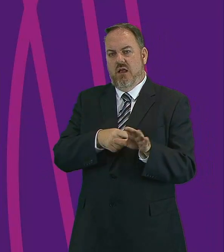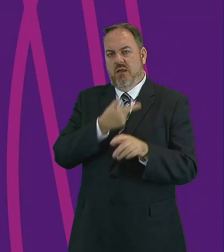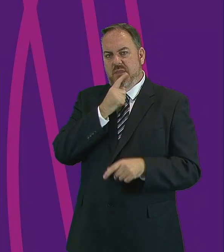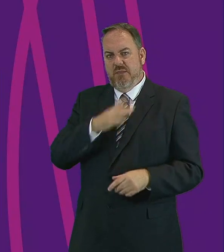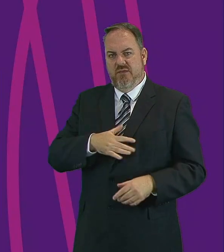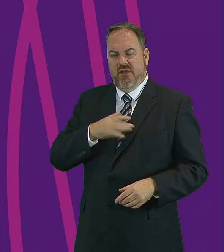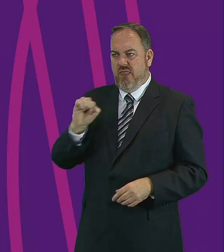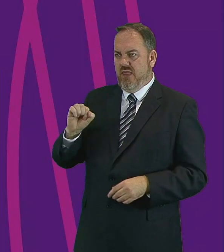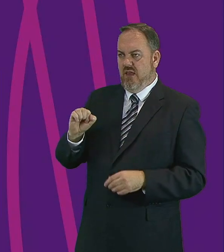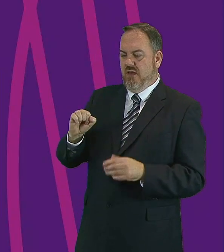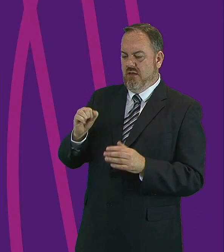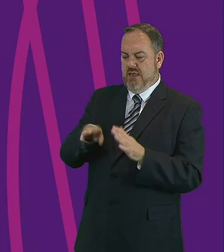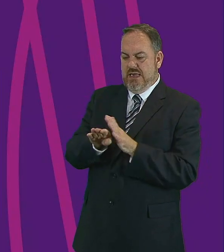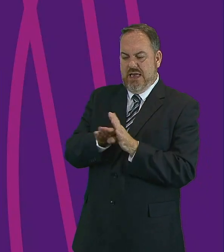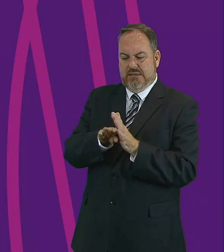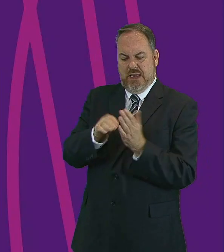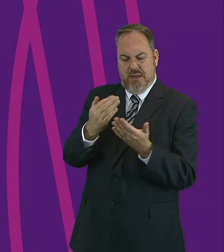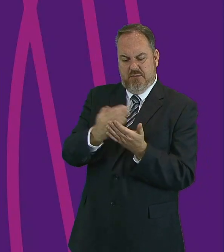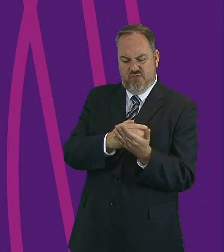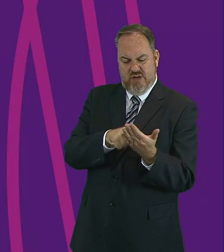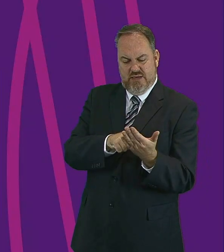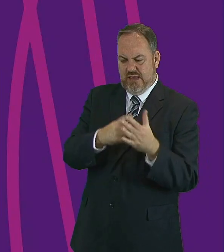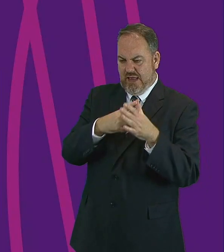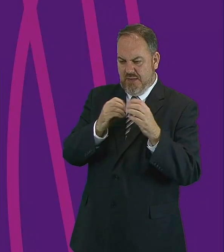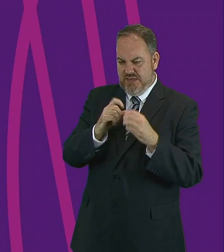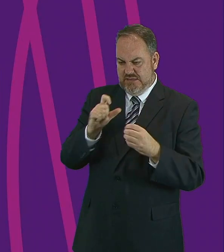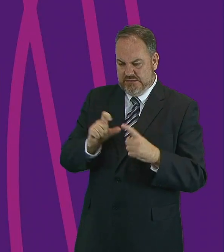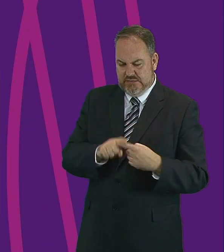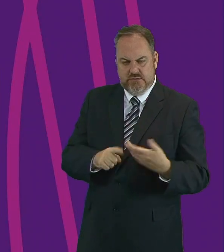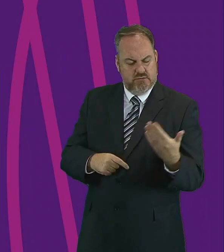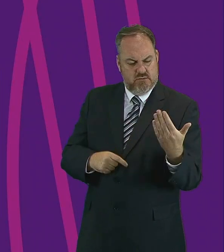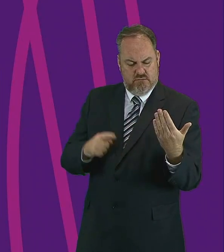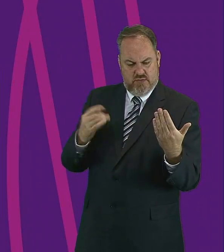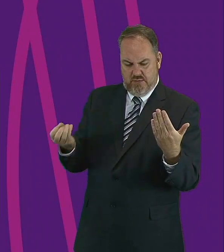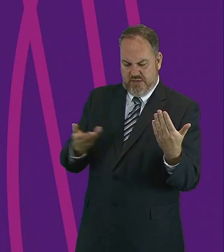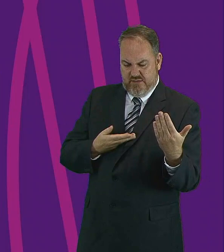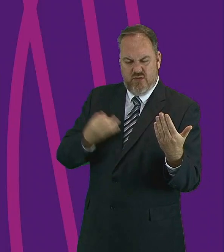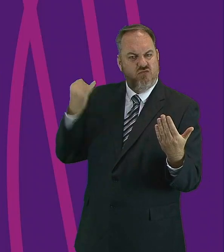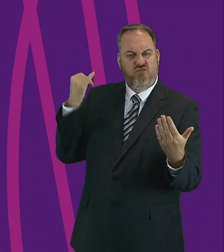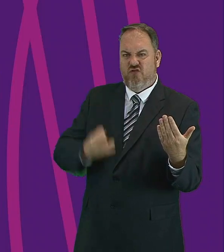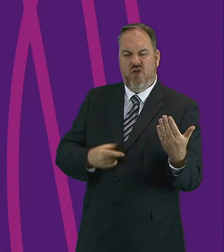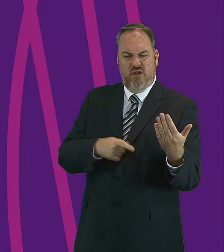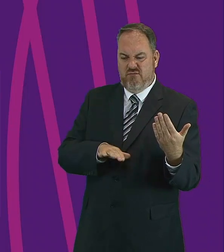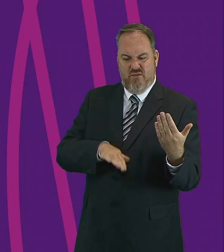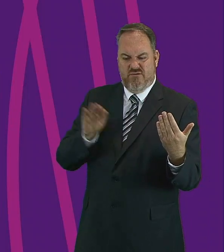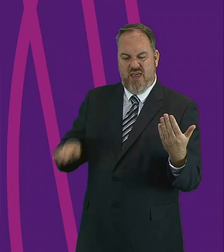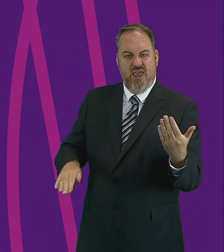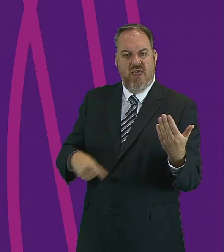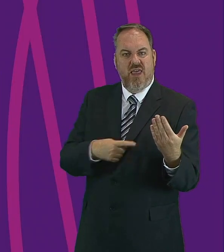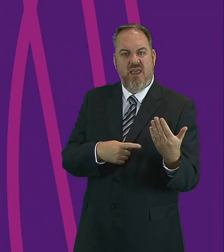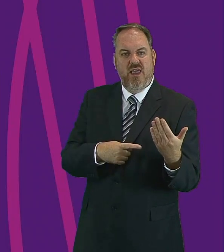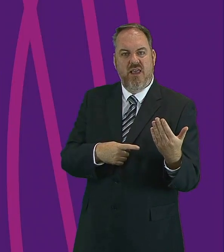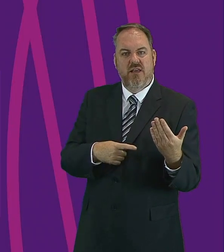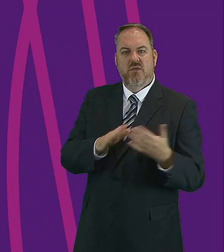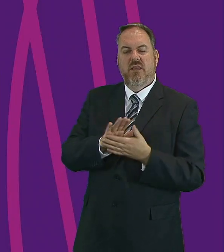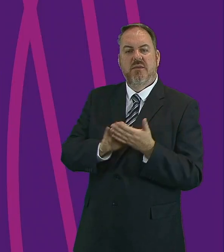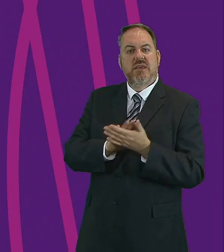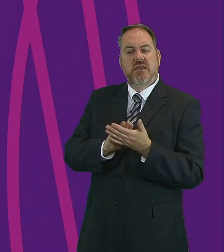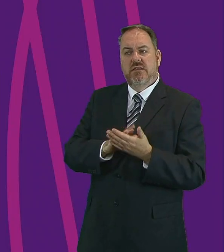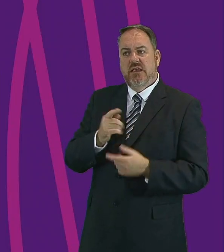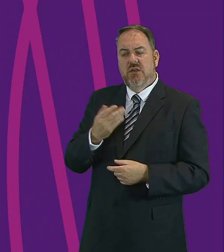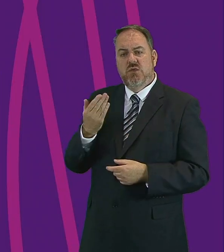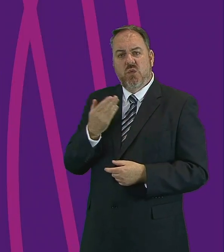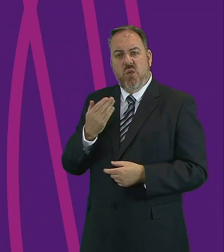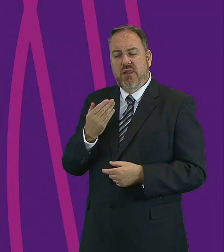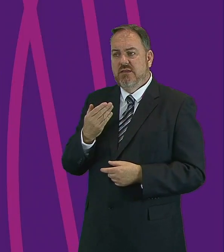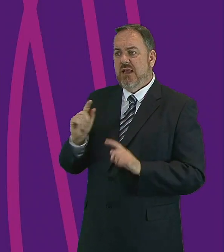that their grades are not fair. This group is making 2 calls. Firstly, that individuals, not schools, be able to submit